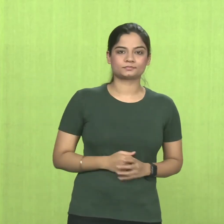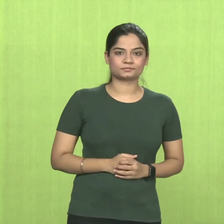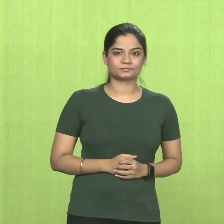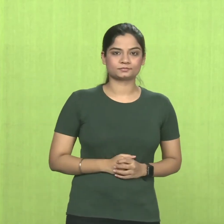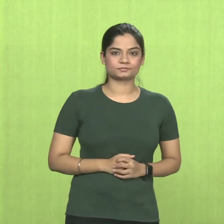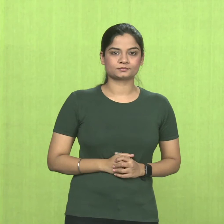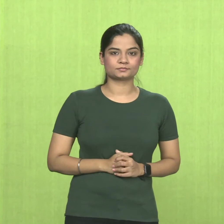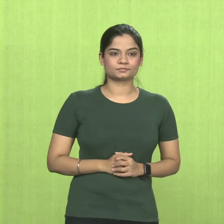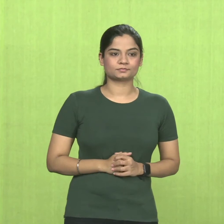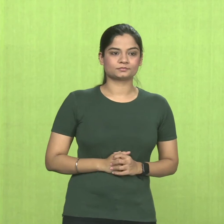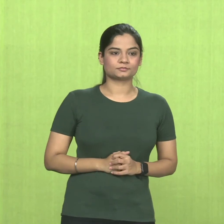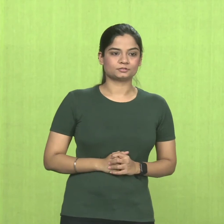sealed.